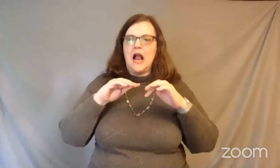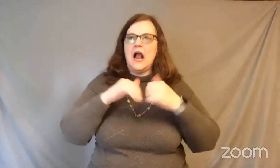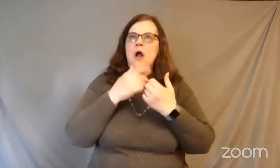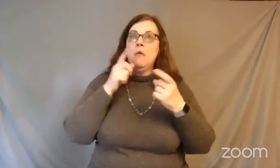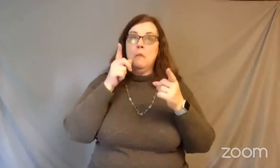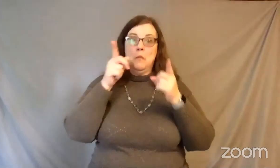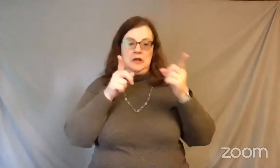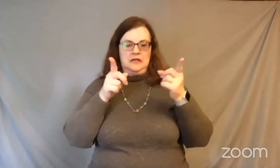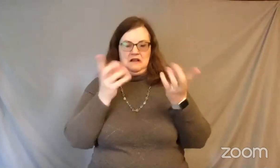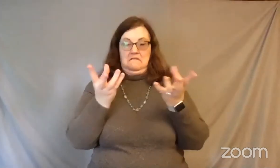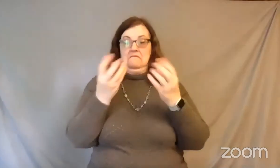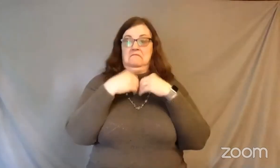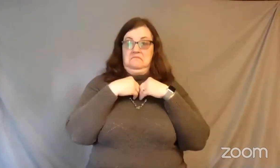used.